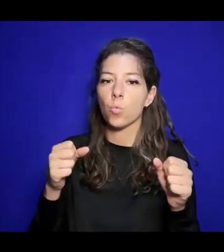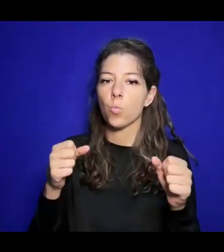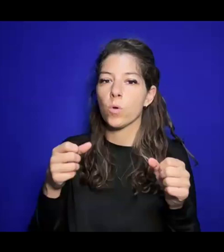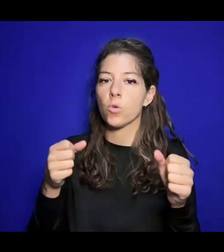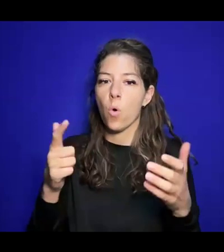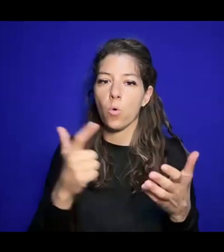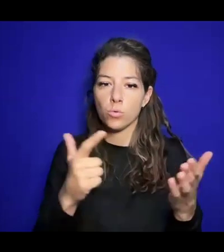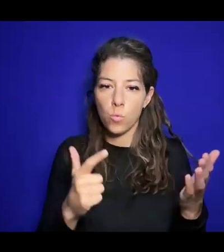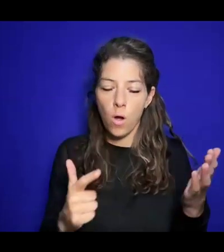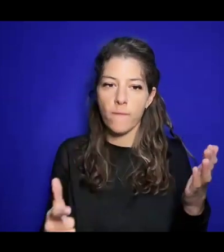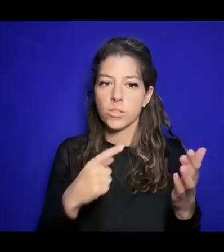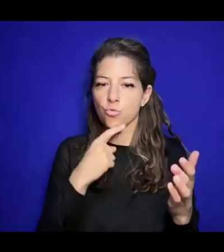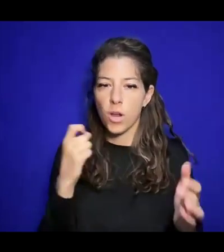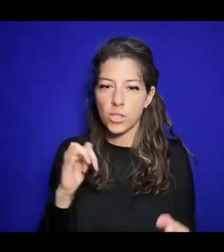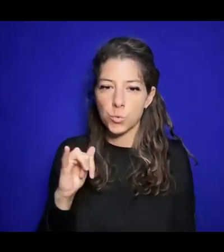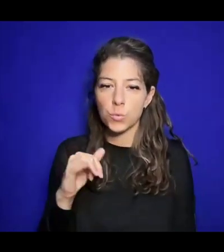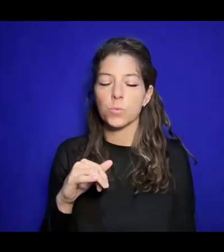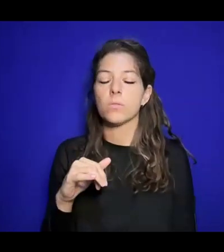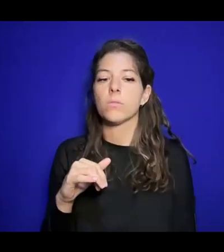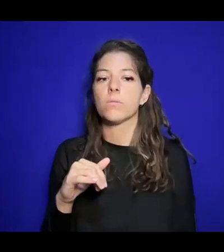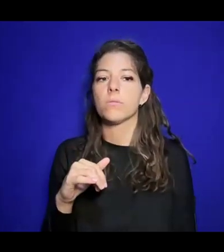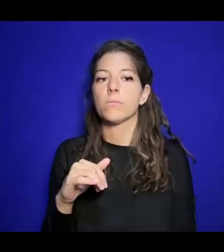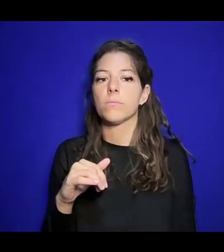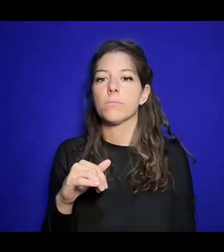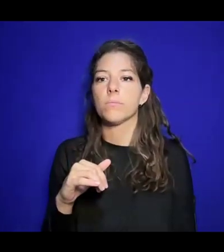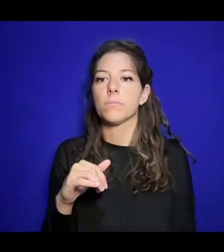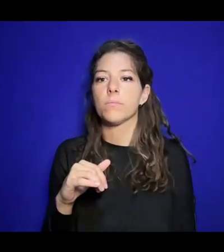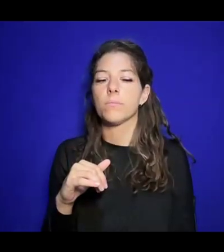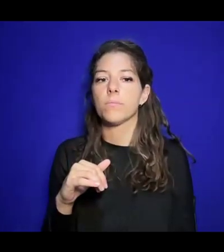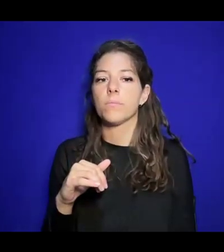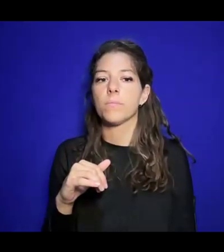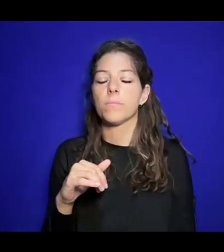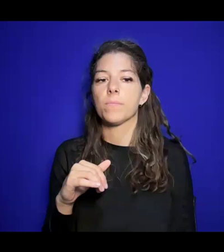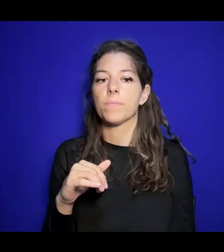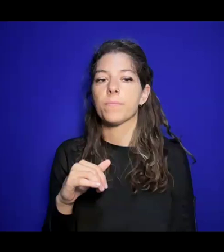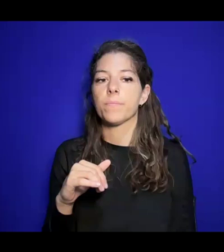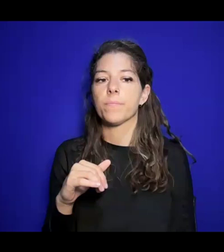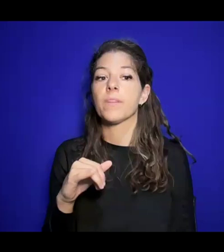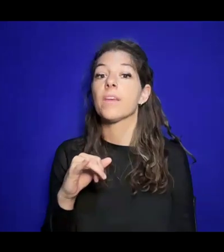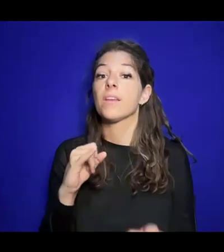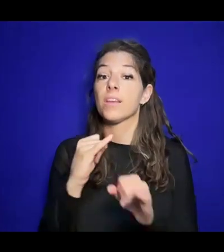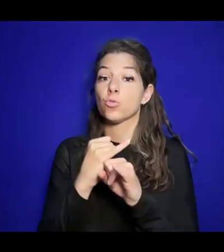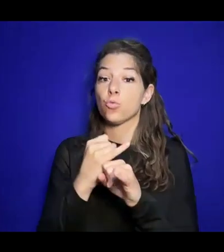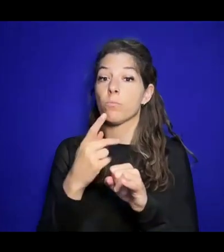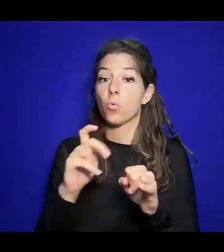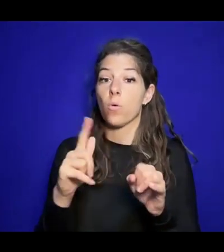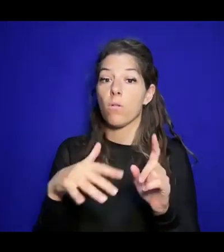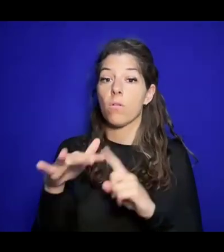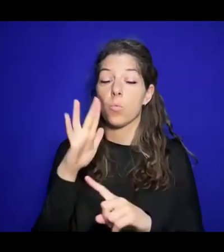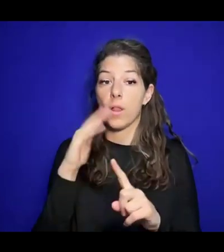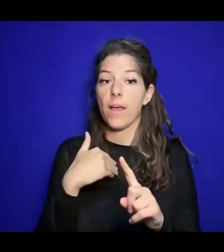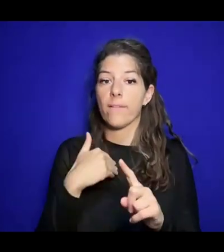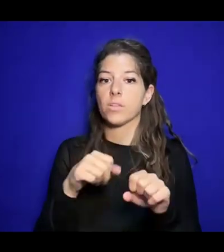you off, and get you dry. I know when in institutional pools, they'll have a